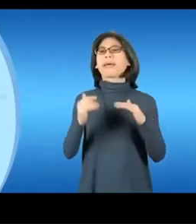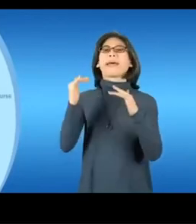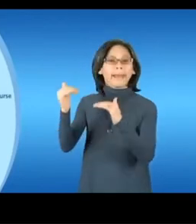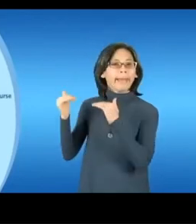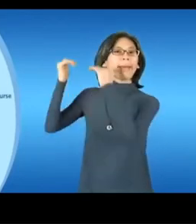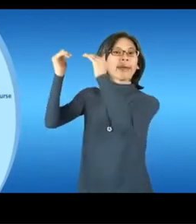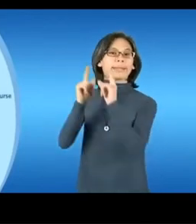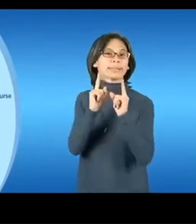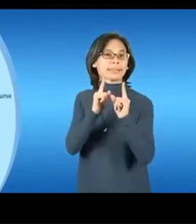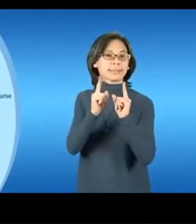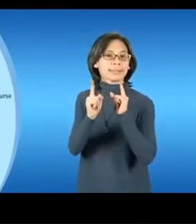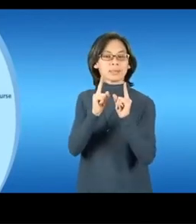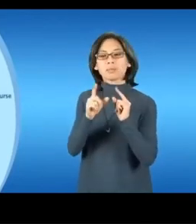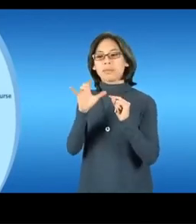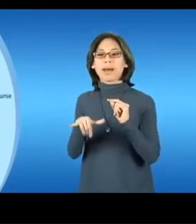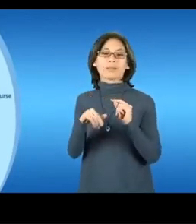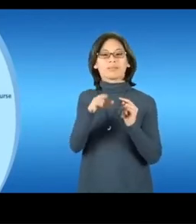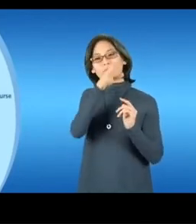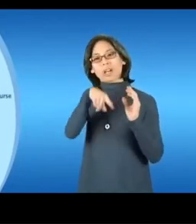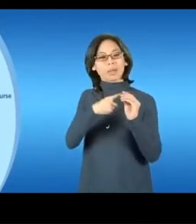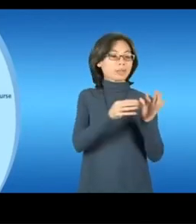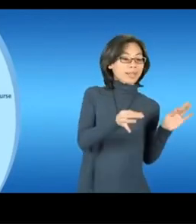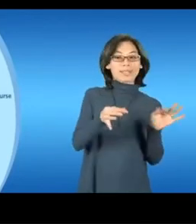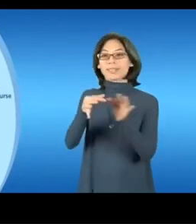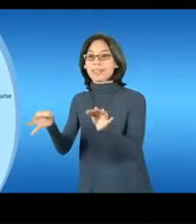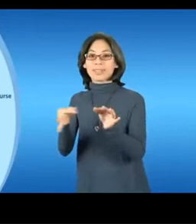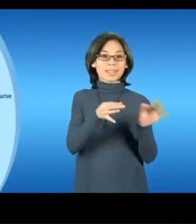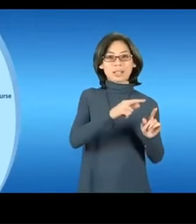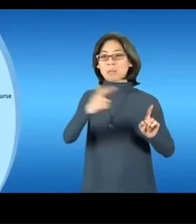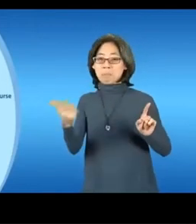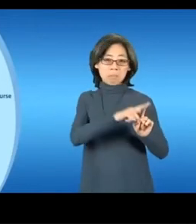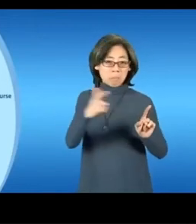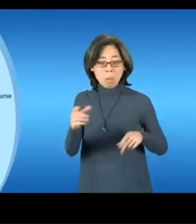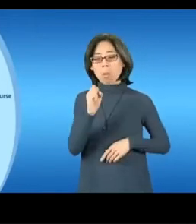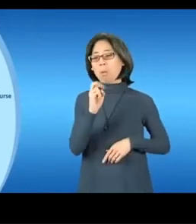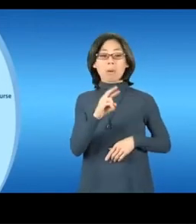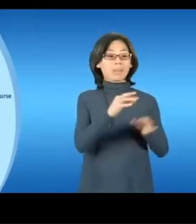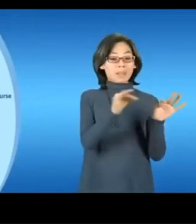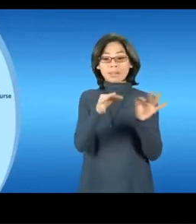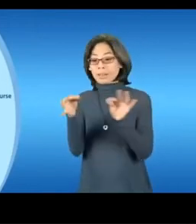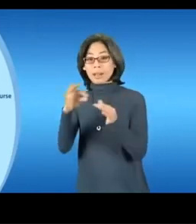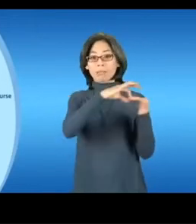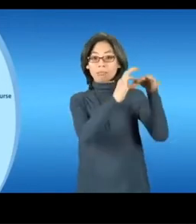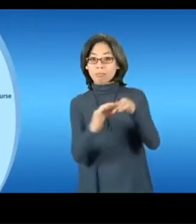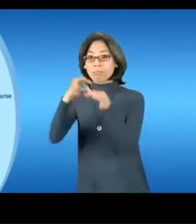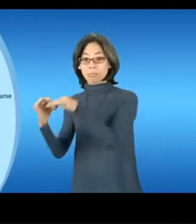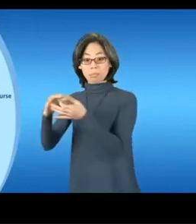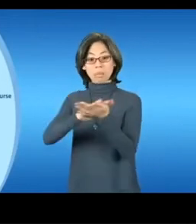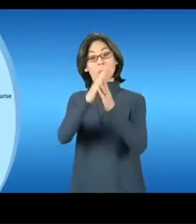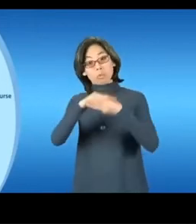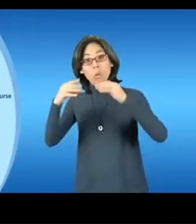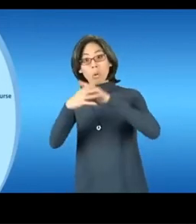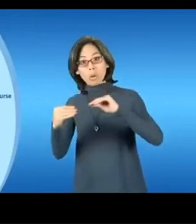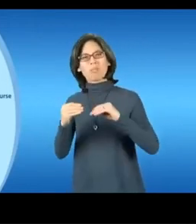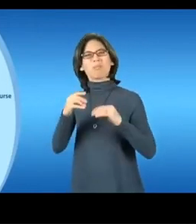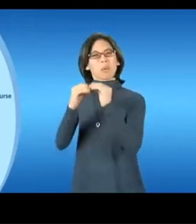rules in each language, whether it's spoken or sign language. And we have discourse, which is the combination